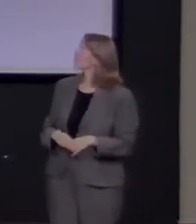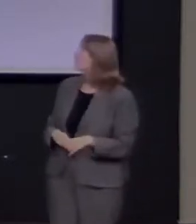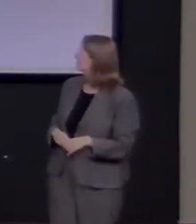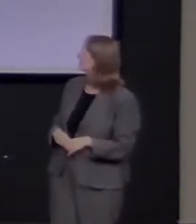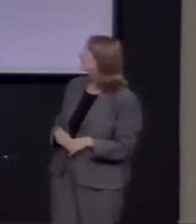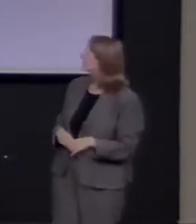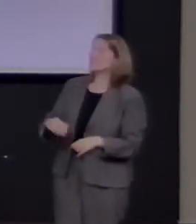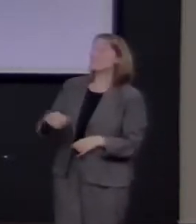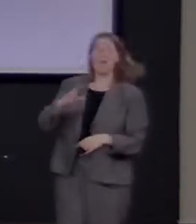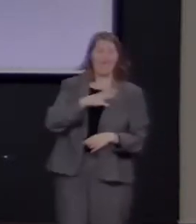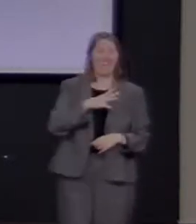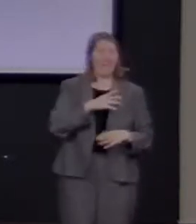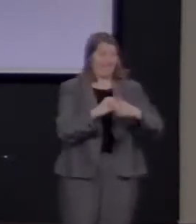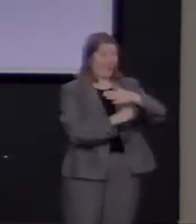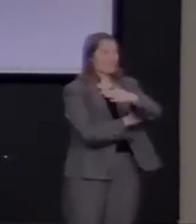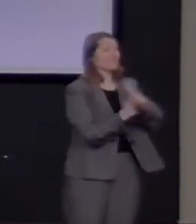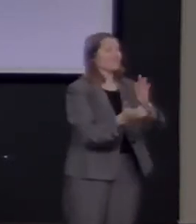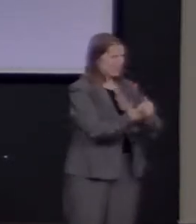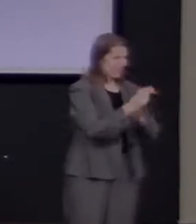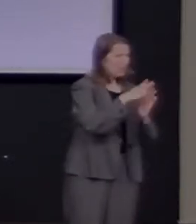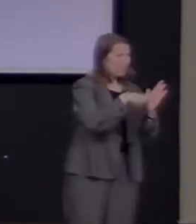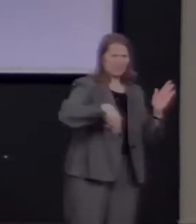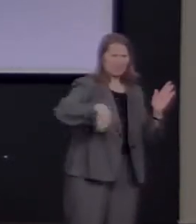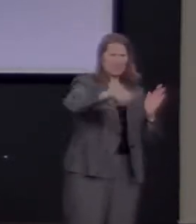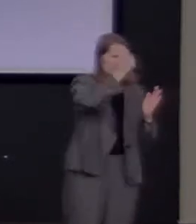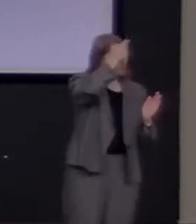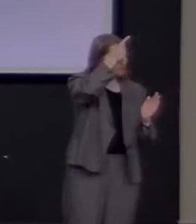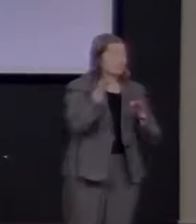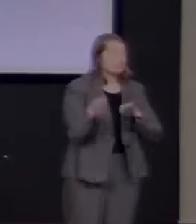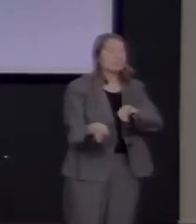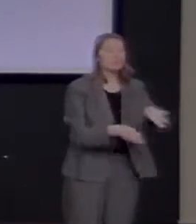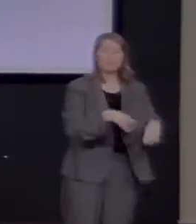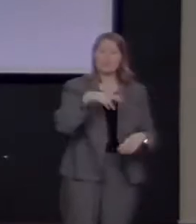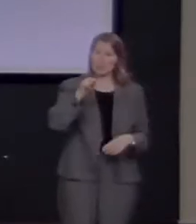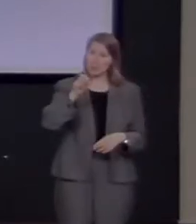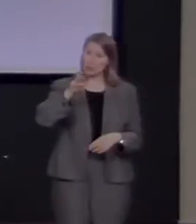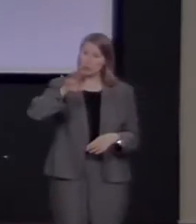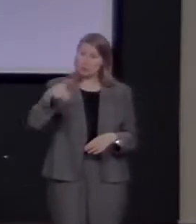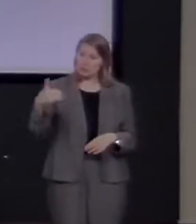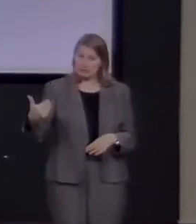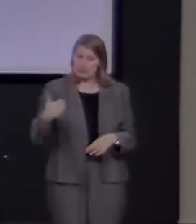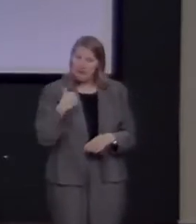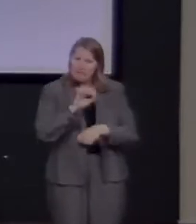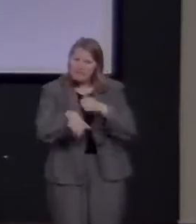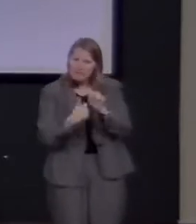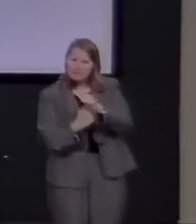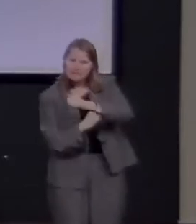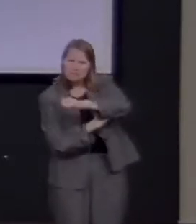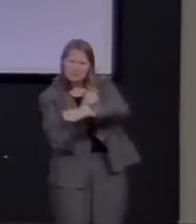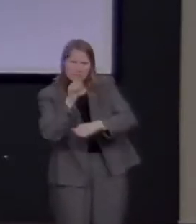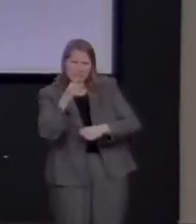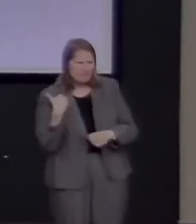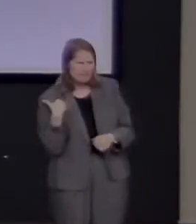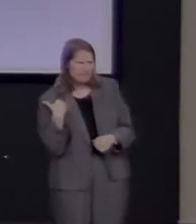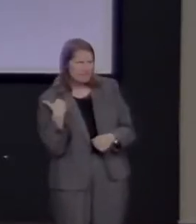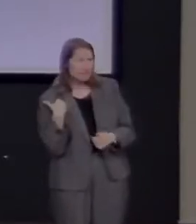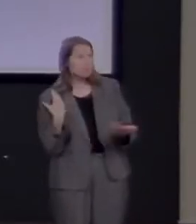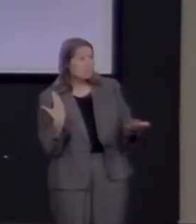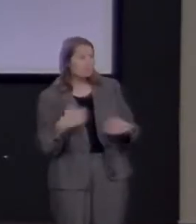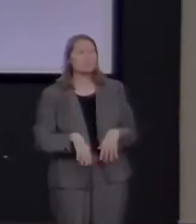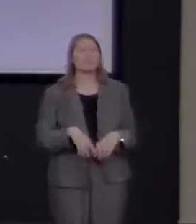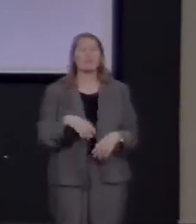So what about foundational competencies in the domain of numeracy and mathematics? Well, one of the best tools we have